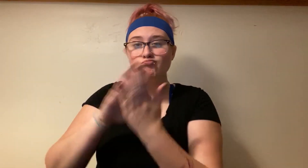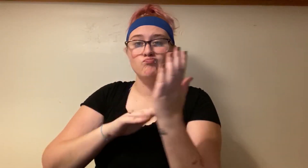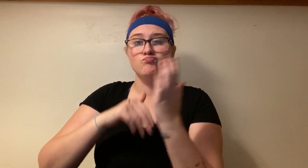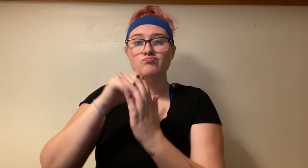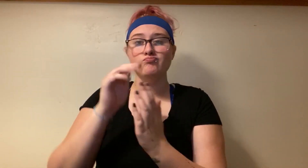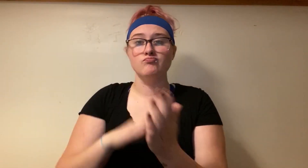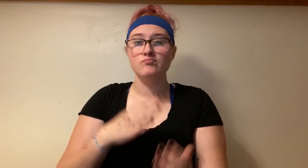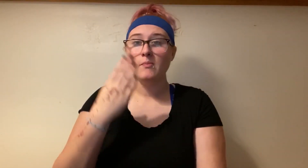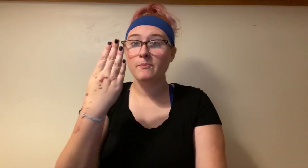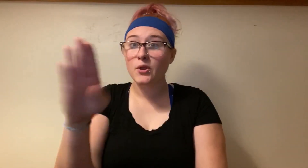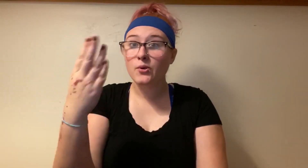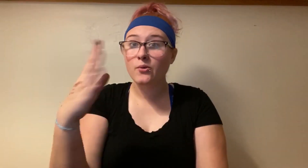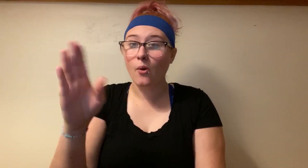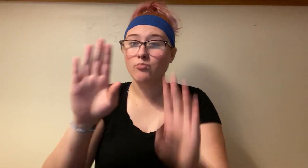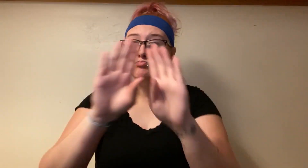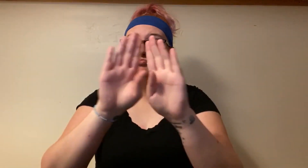The man is painting the wall blue.